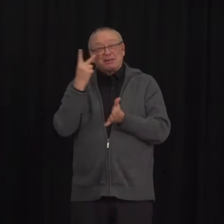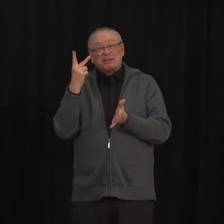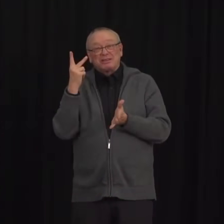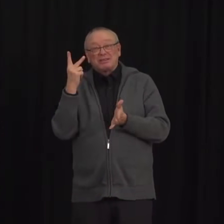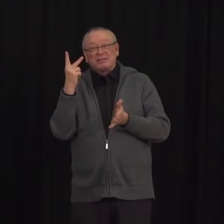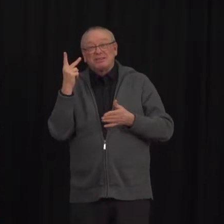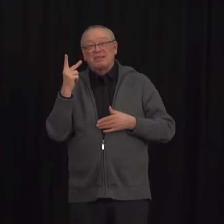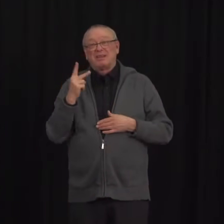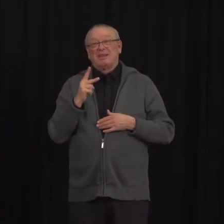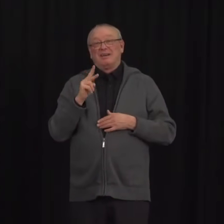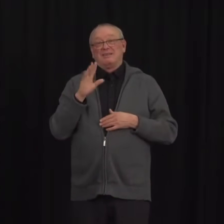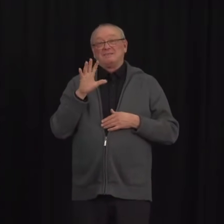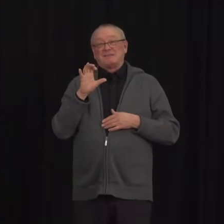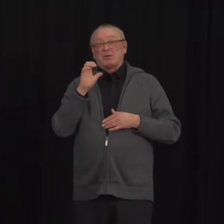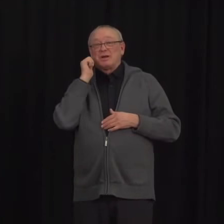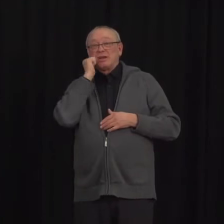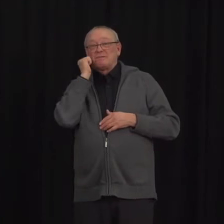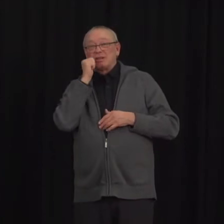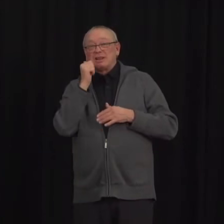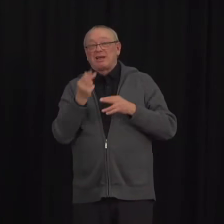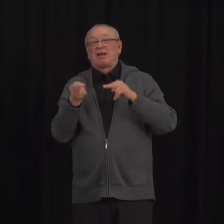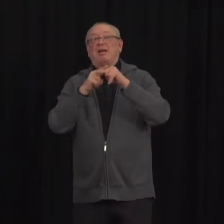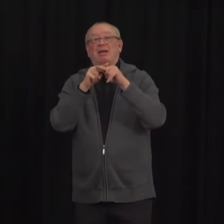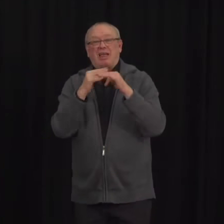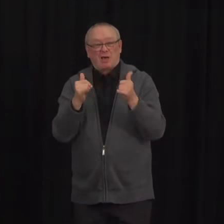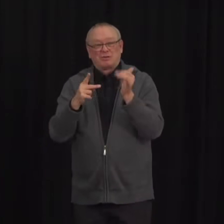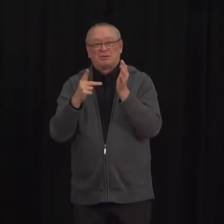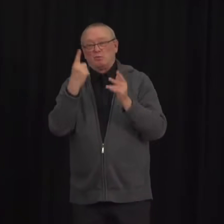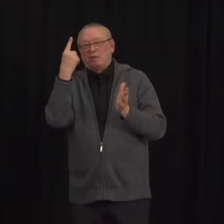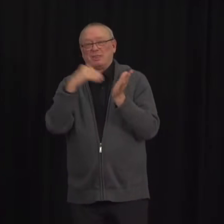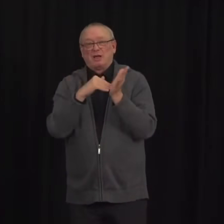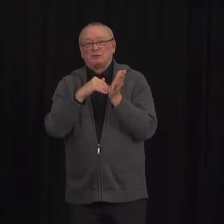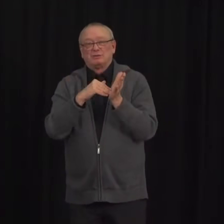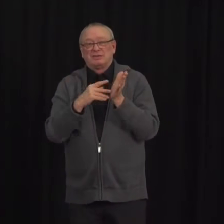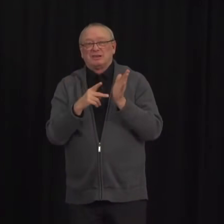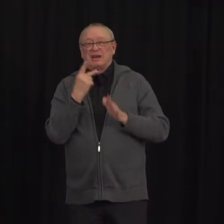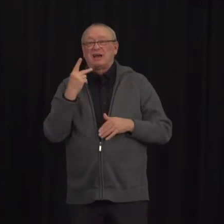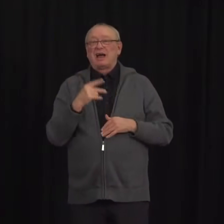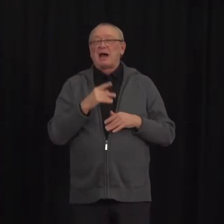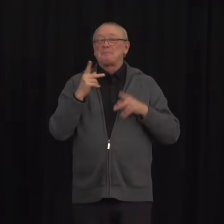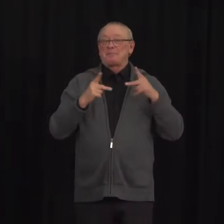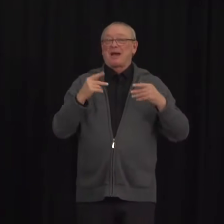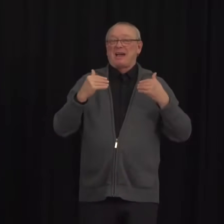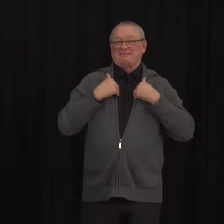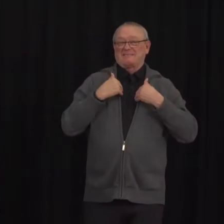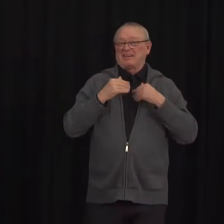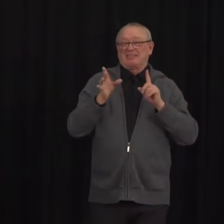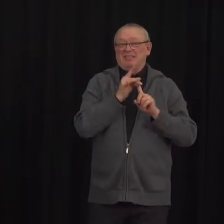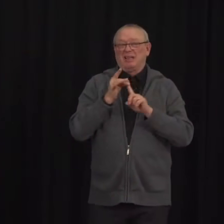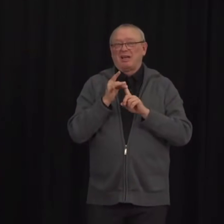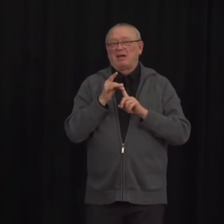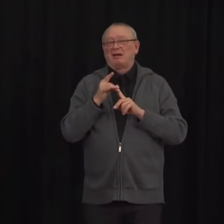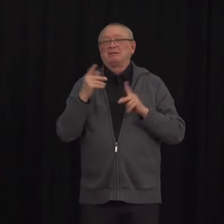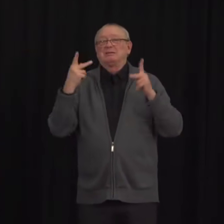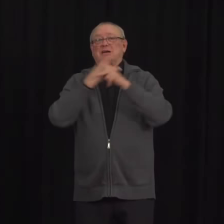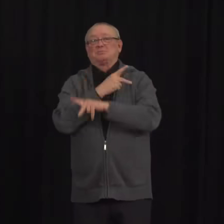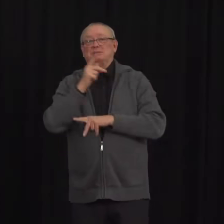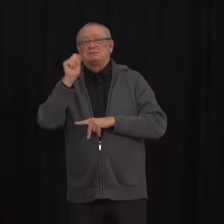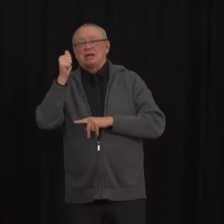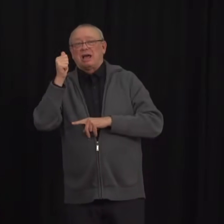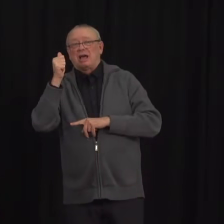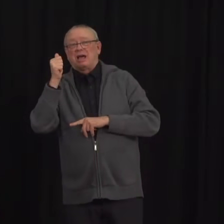500 a day to 1,000 now. Active cases are nearly 10 times as high since the end of September. And I think it was